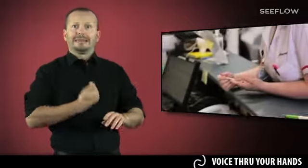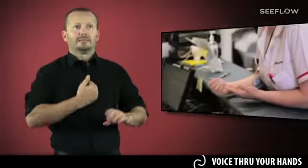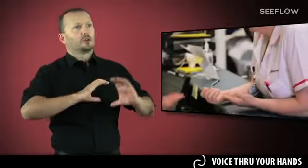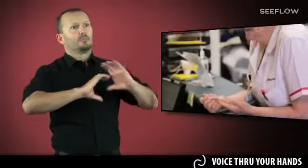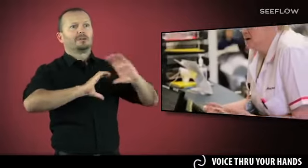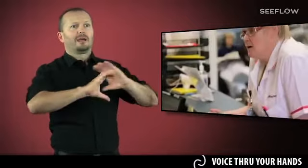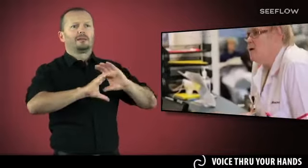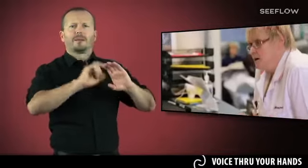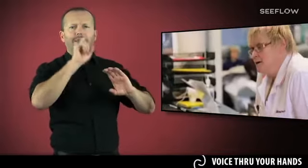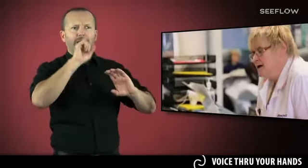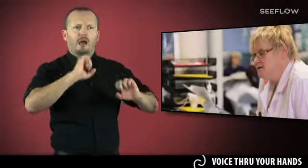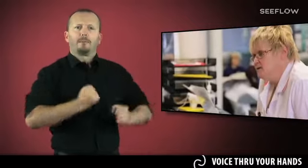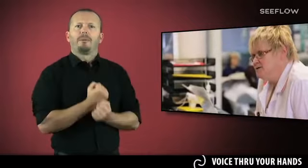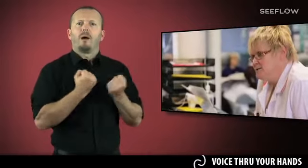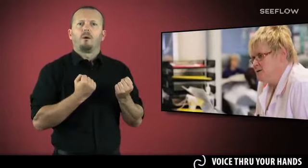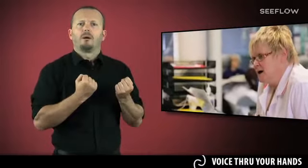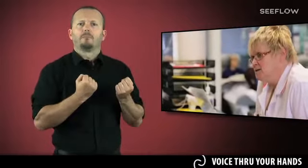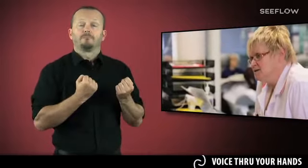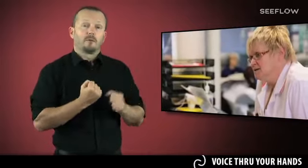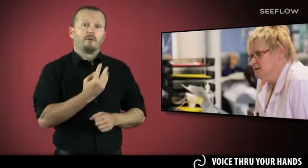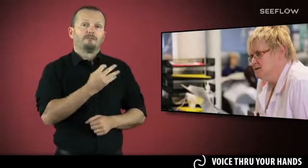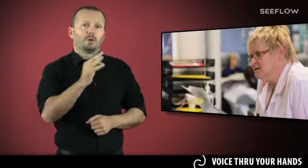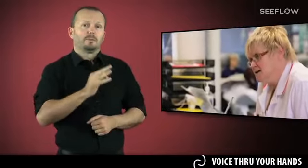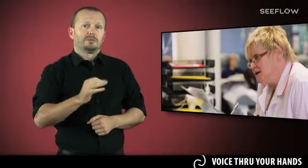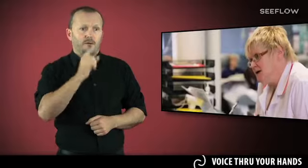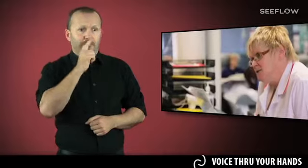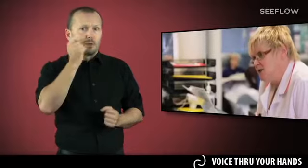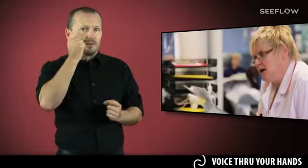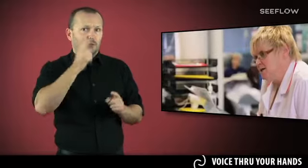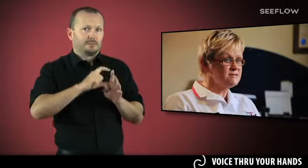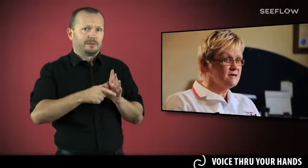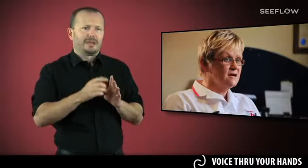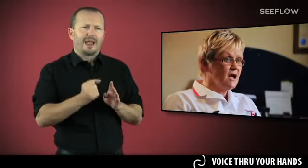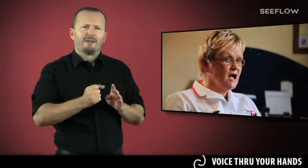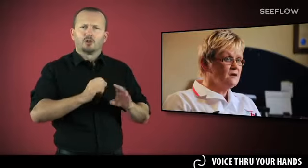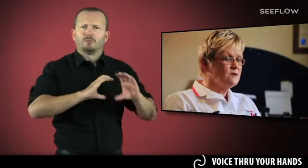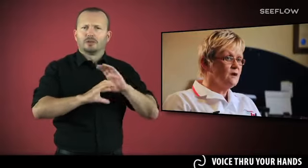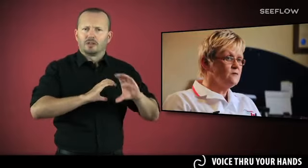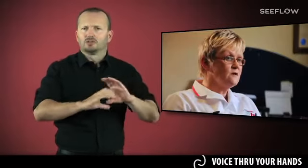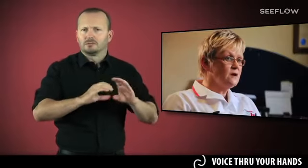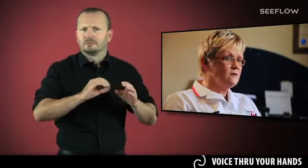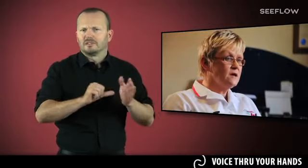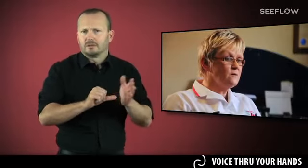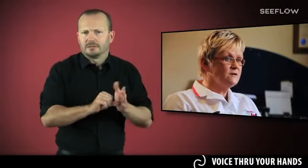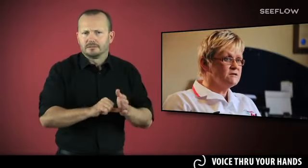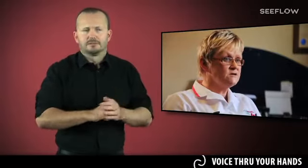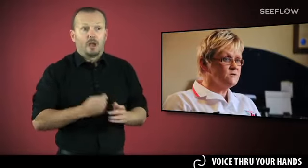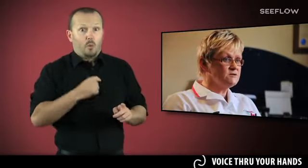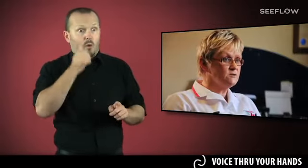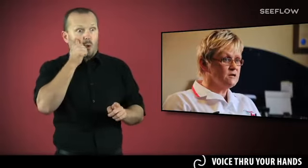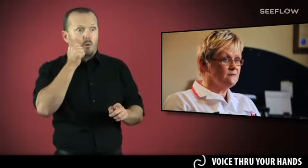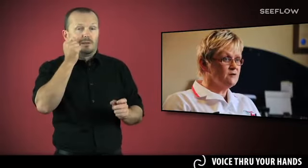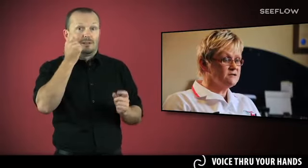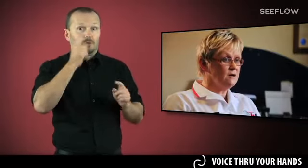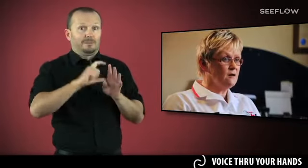self-empower themselves. 40% of all people with an intellectual disability have communication needs, and we know that people with an intellectual